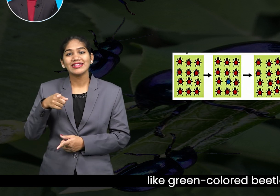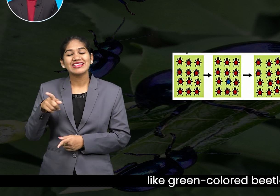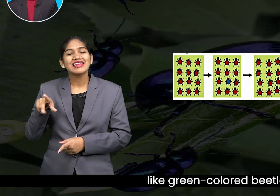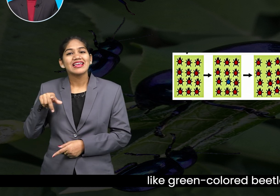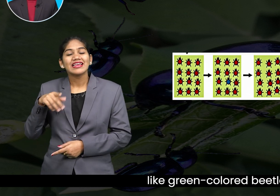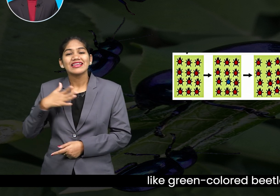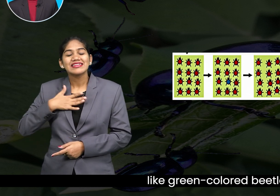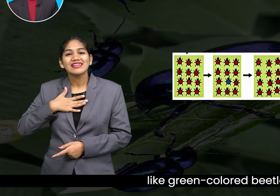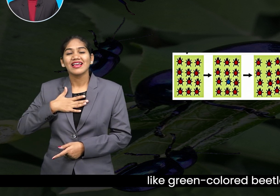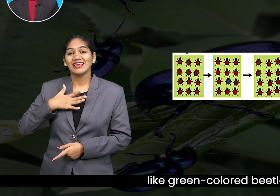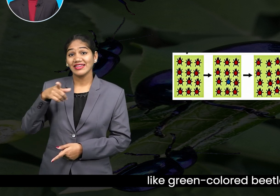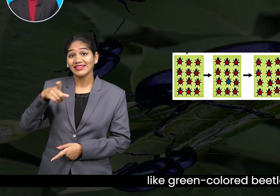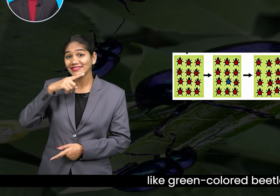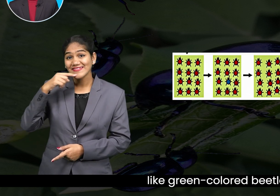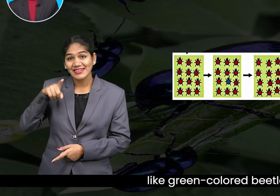green-colored beetles.